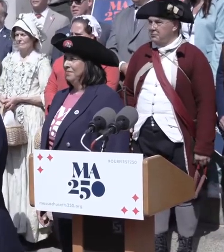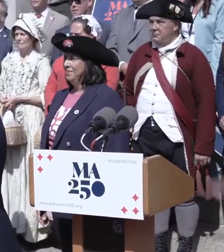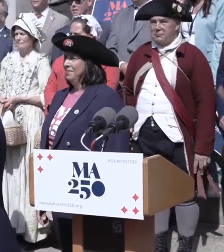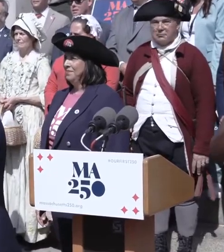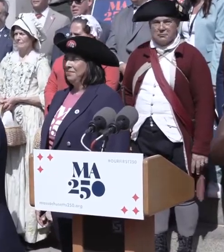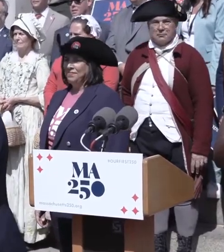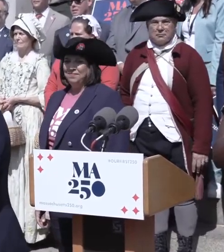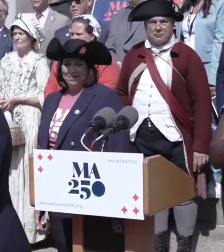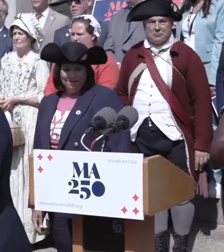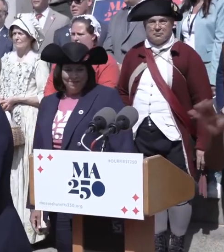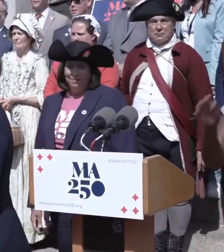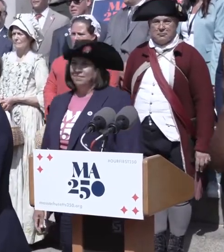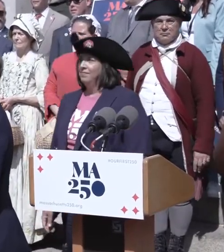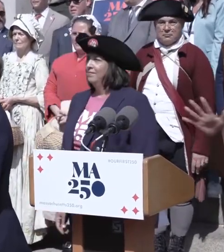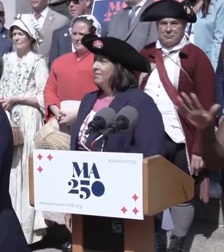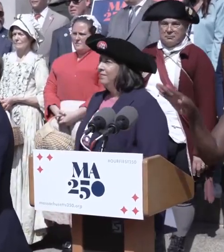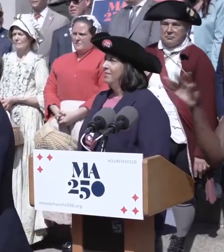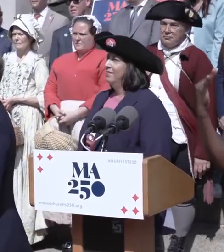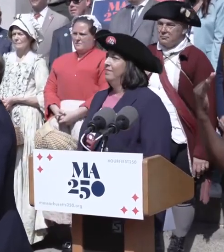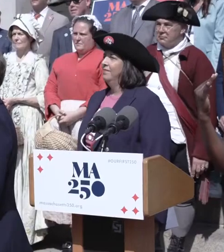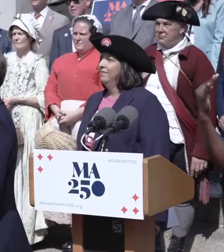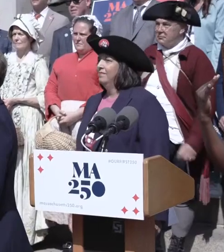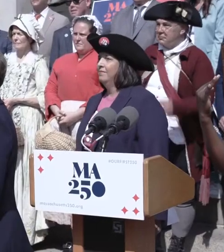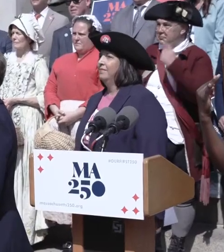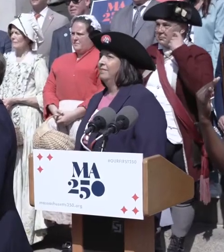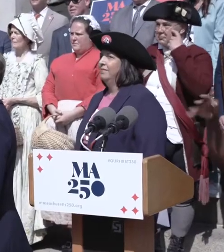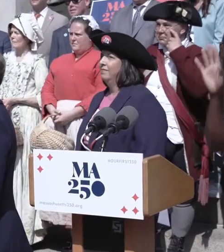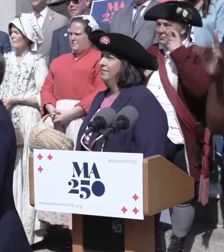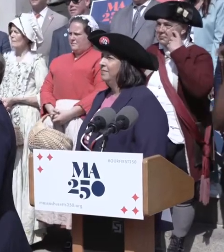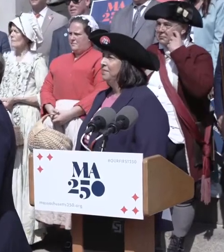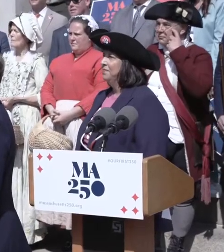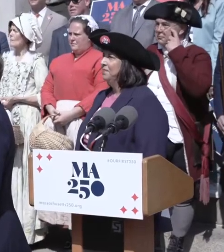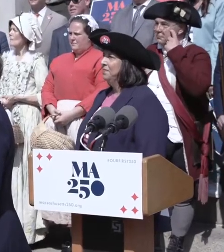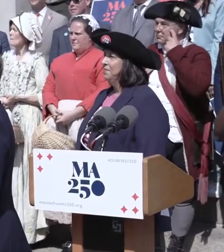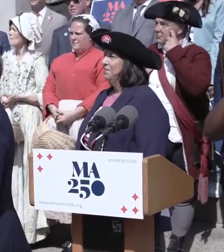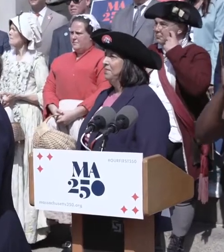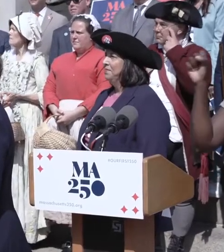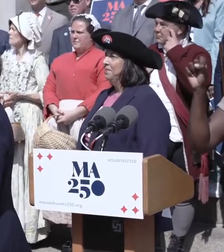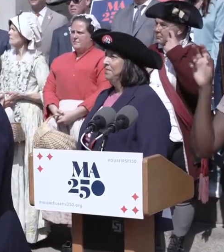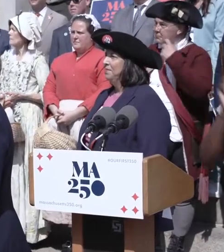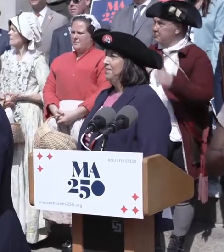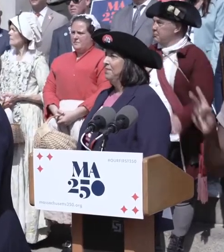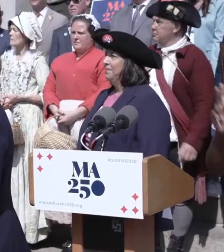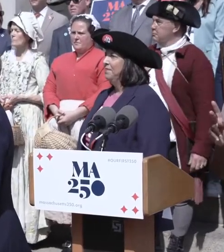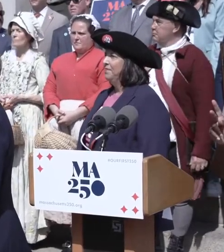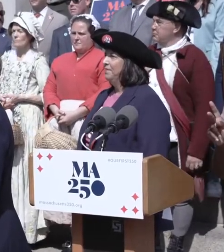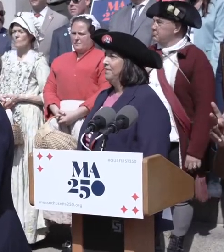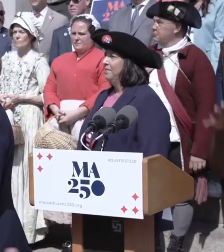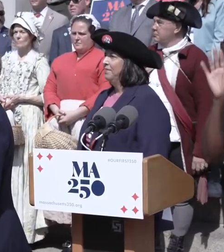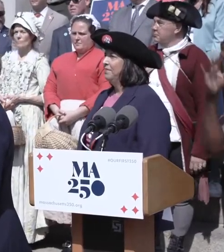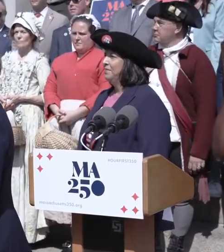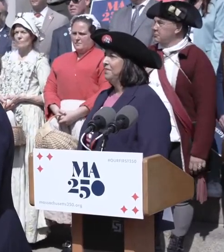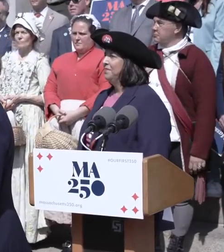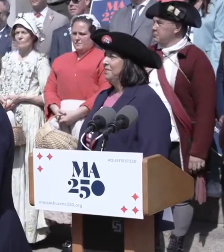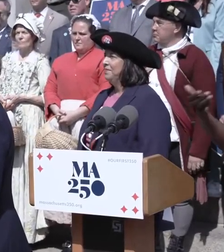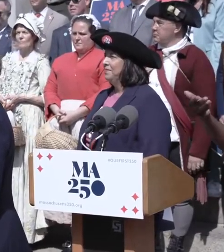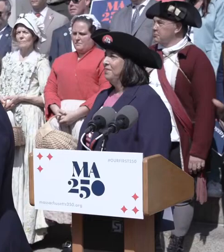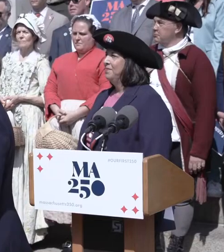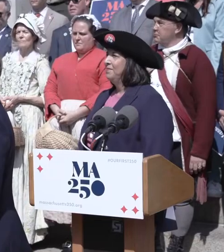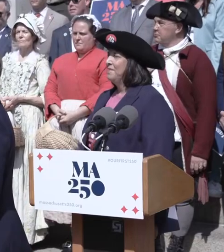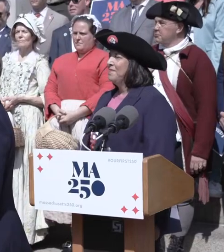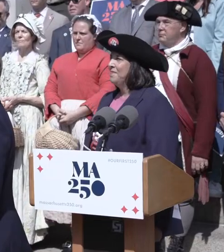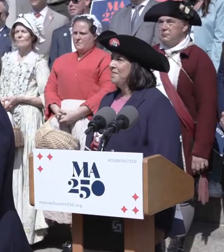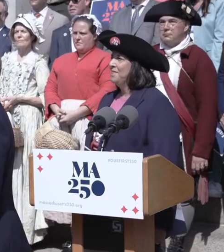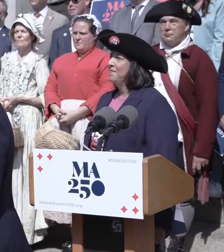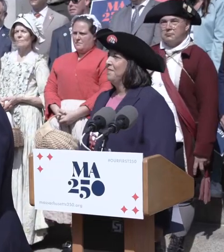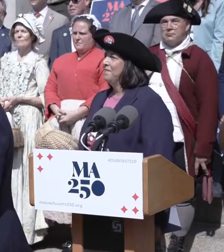Guests and fellow citizens of Massachusetts, on behalf of the Sons and Daughters of Liberty, we extend a warm and hearty welcome to this grand assembly,